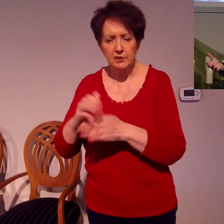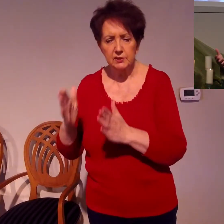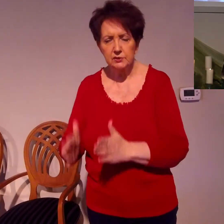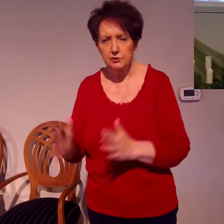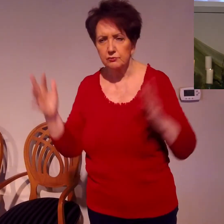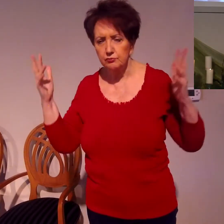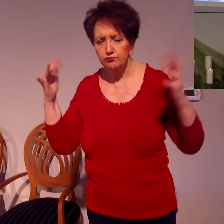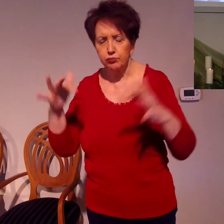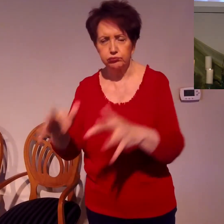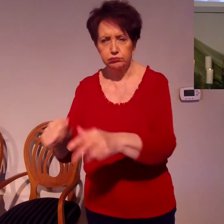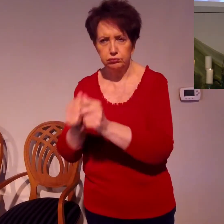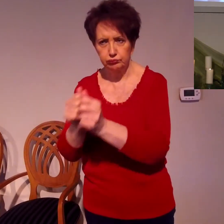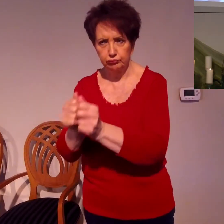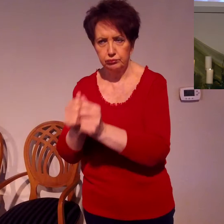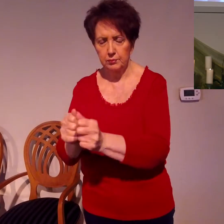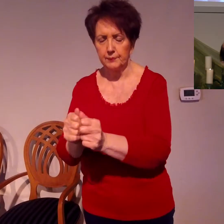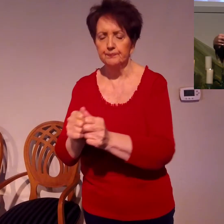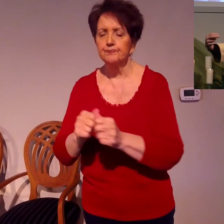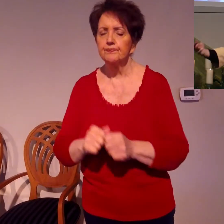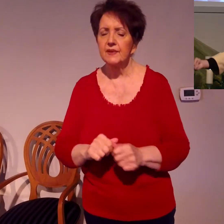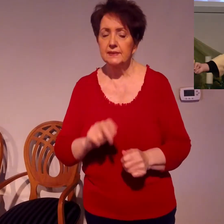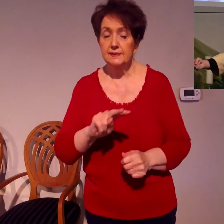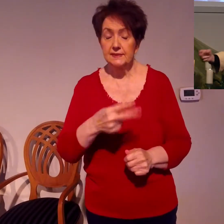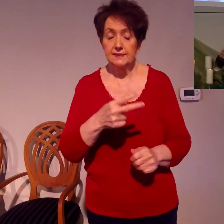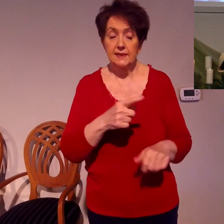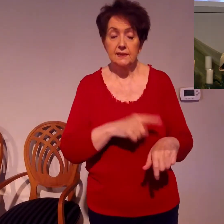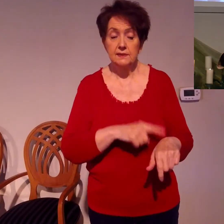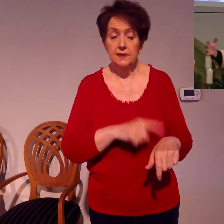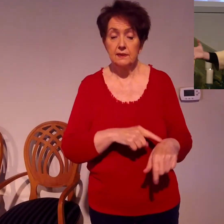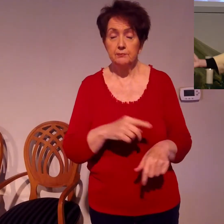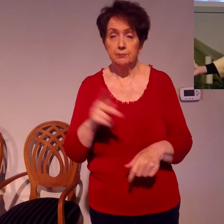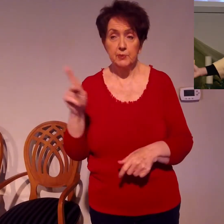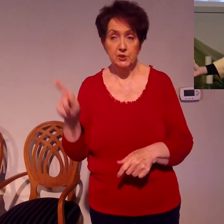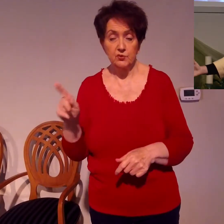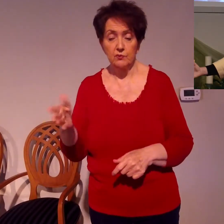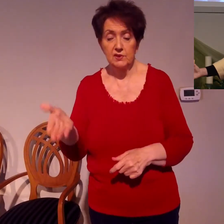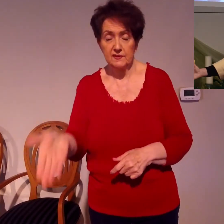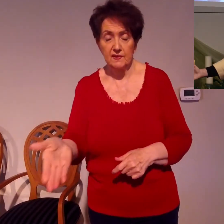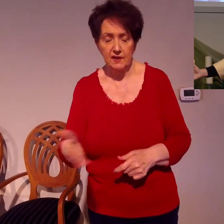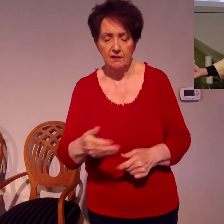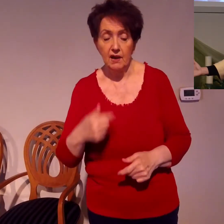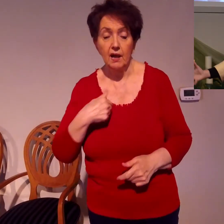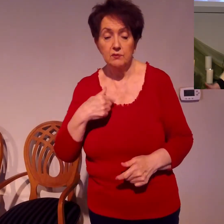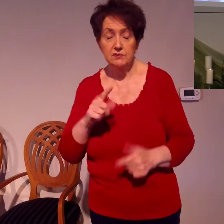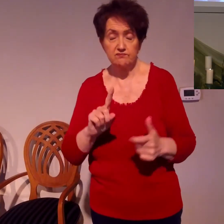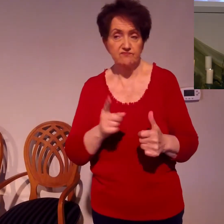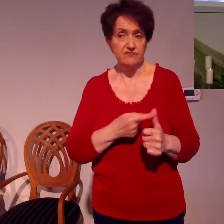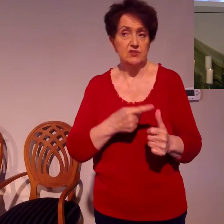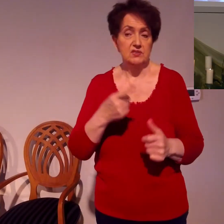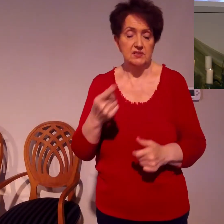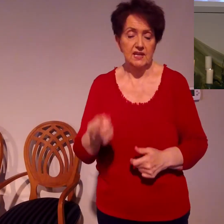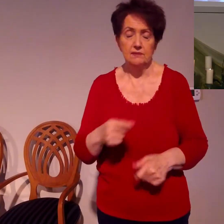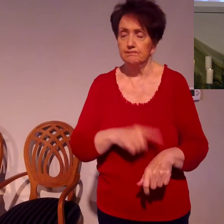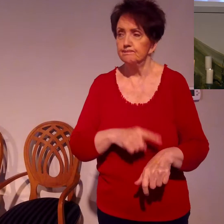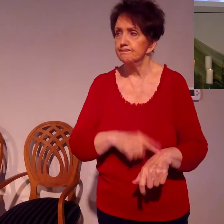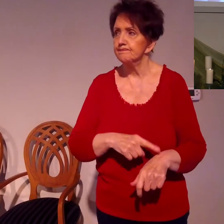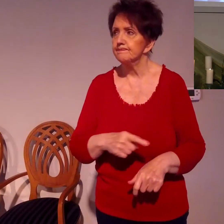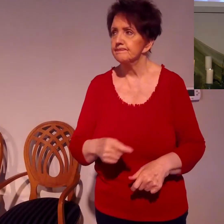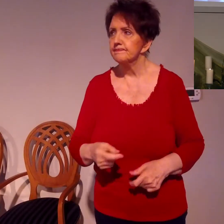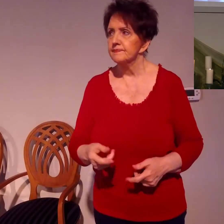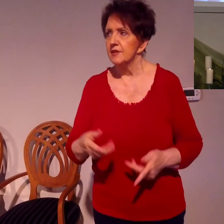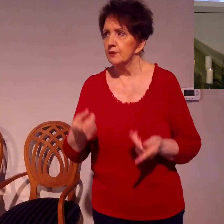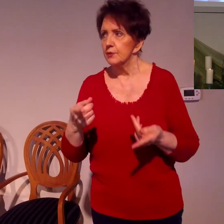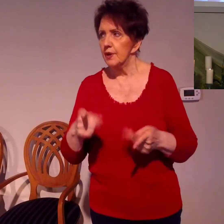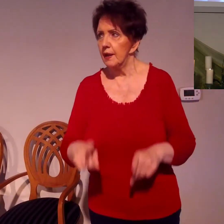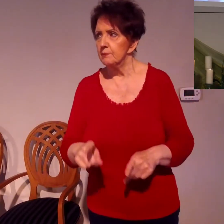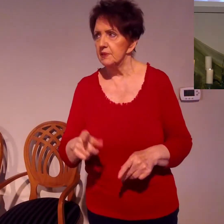service to that. And it was the second time Peter was of service to this particular conference in Geneva. And it just so happened